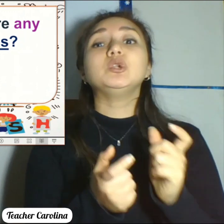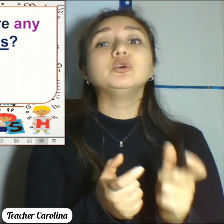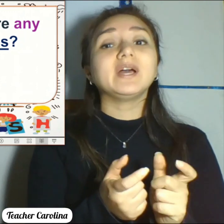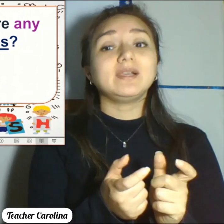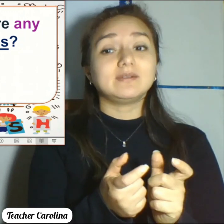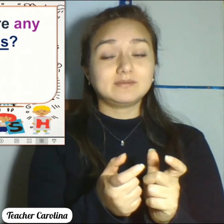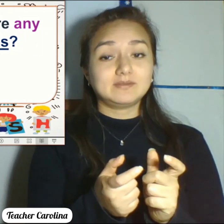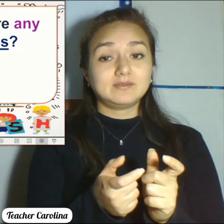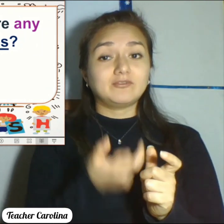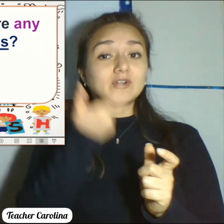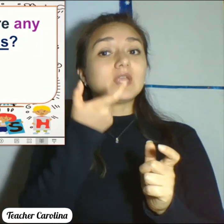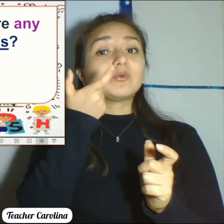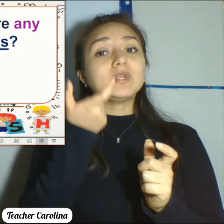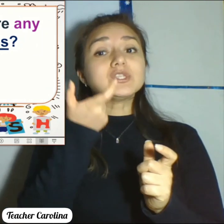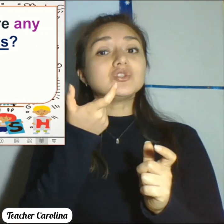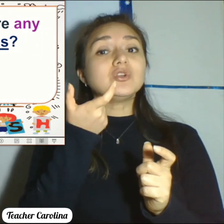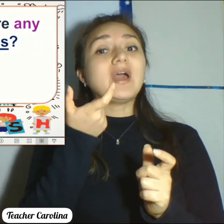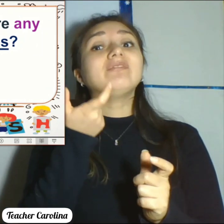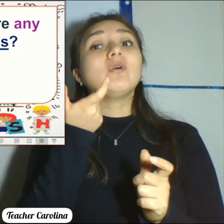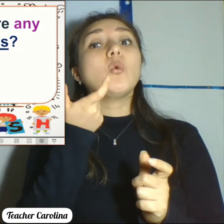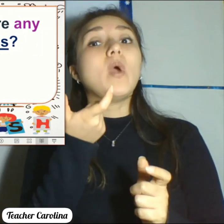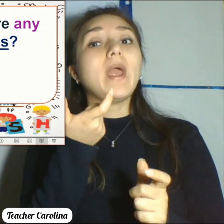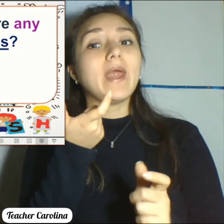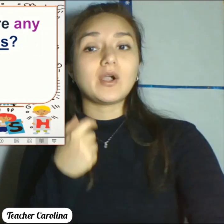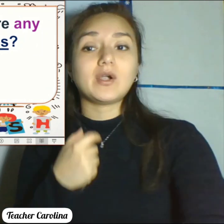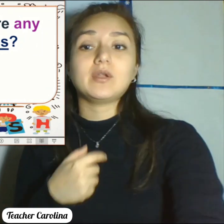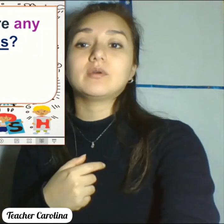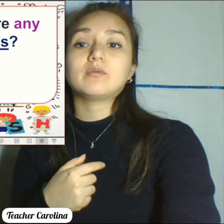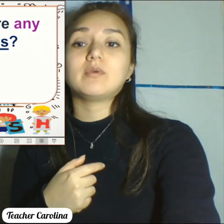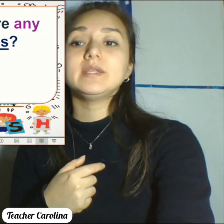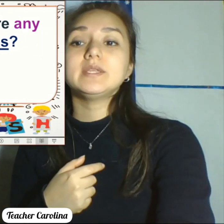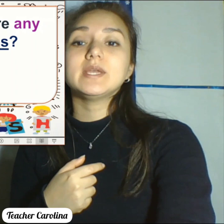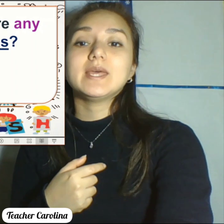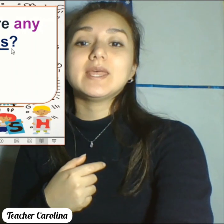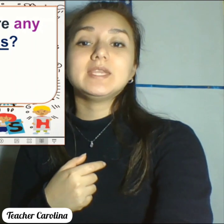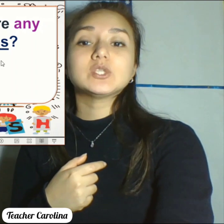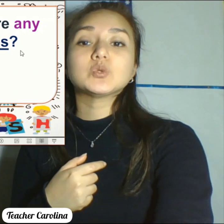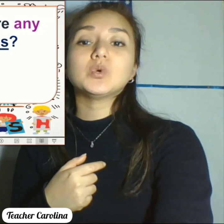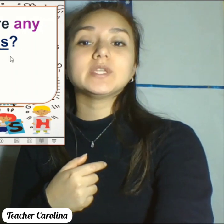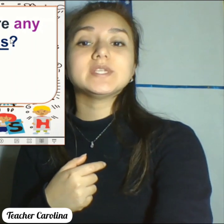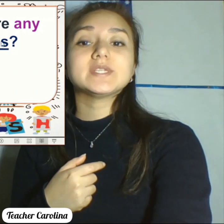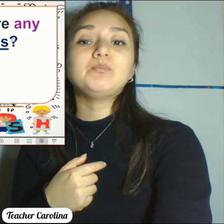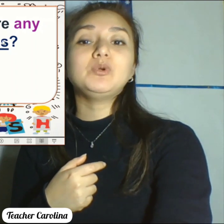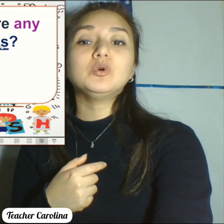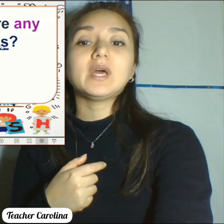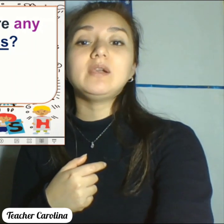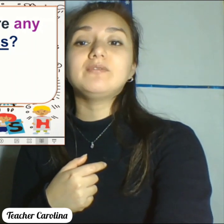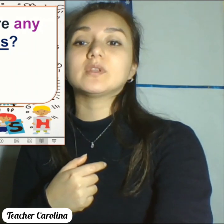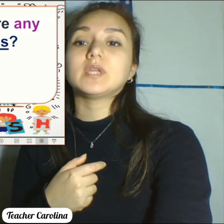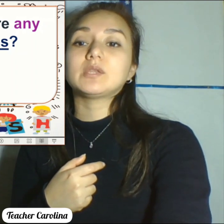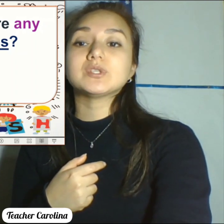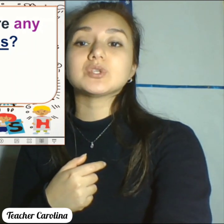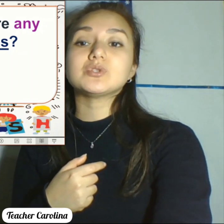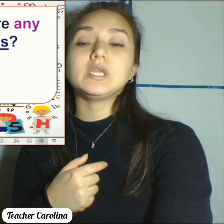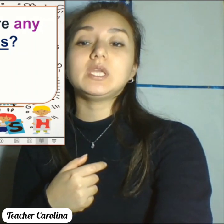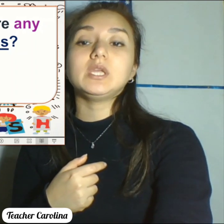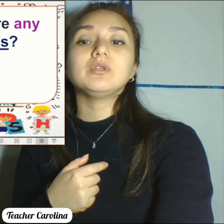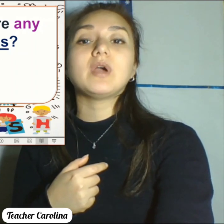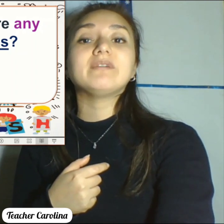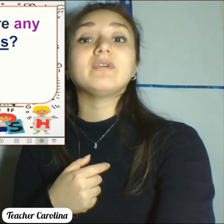plural. For that reason, you have were, right? This word is in plural. For that reason, in here you have